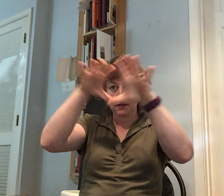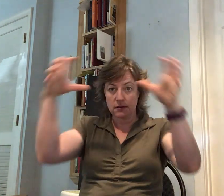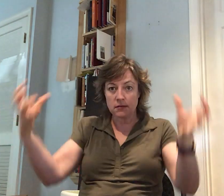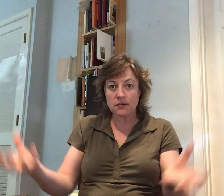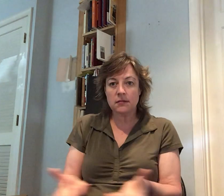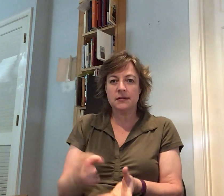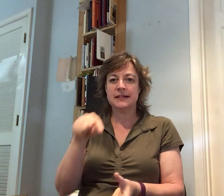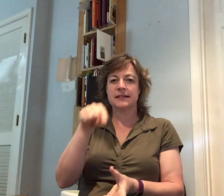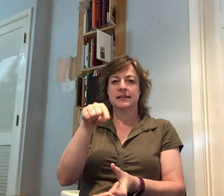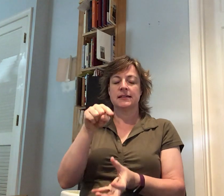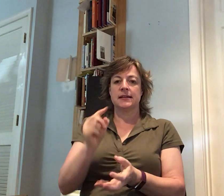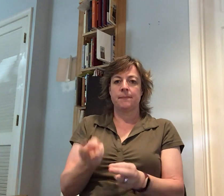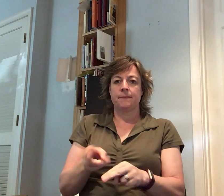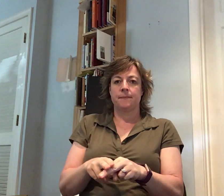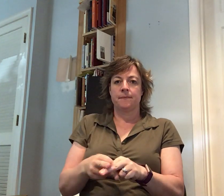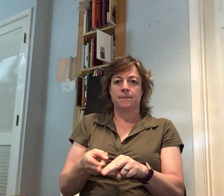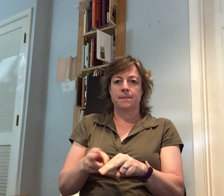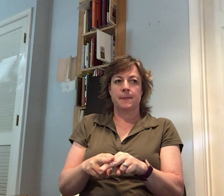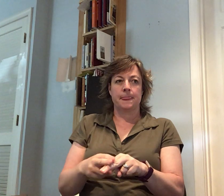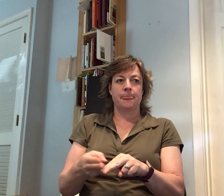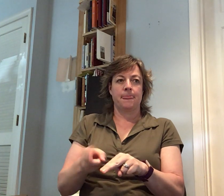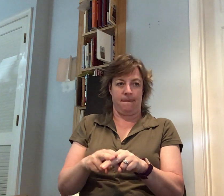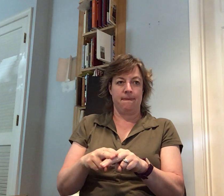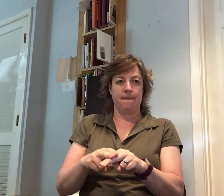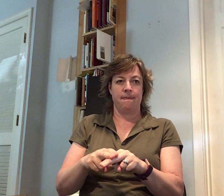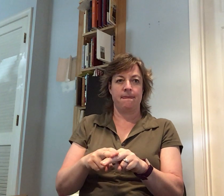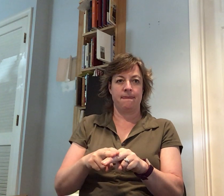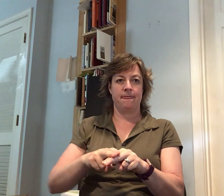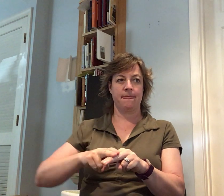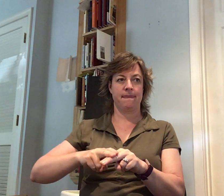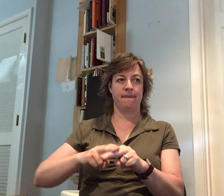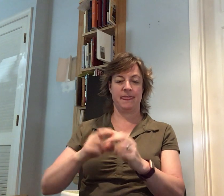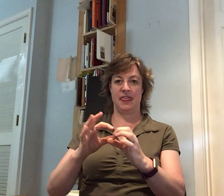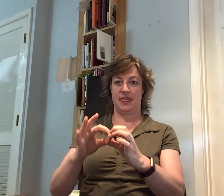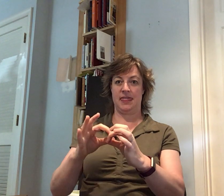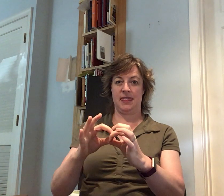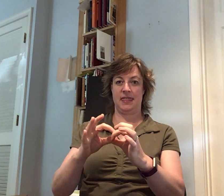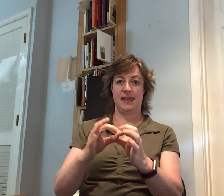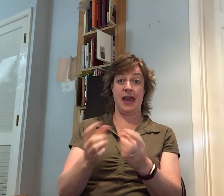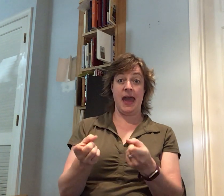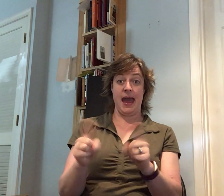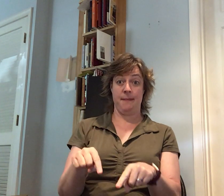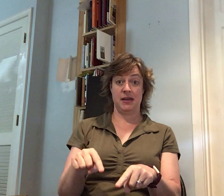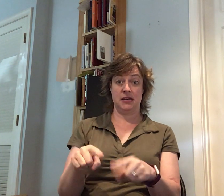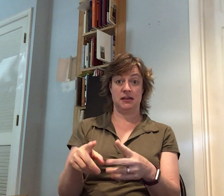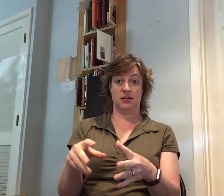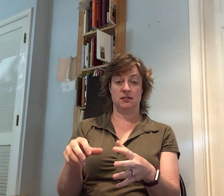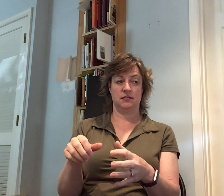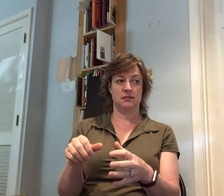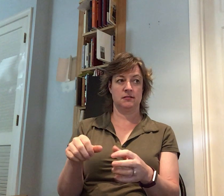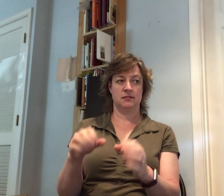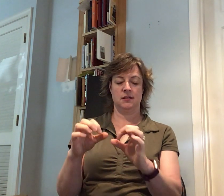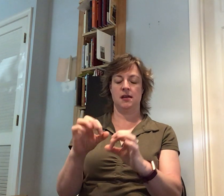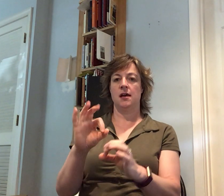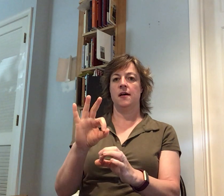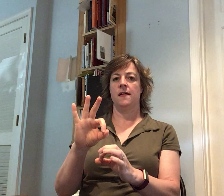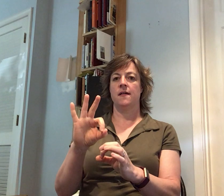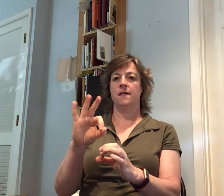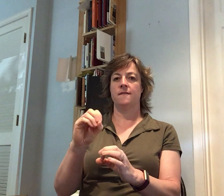shake. The point inside the earth where the earthquake has occurred is called the focus, while